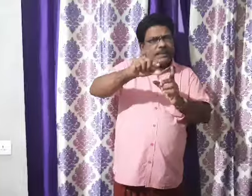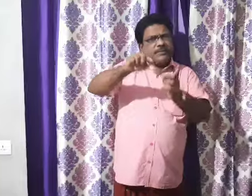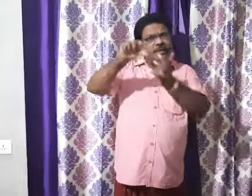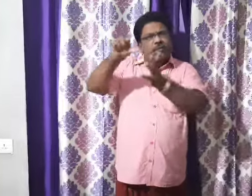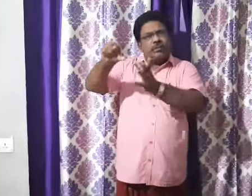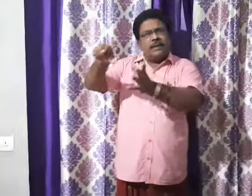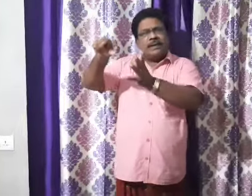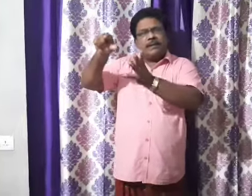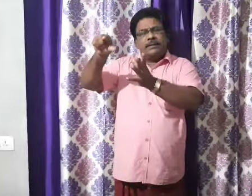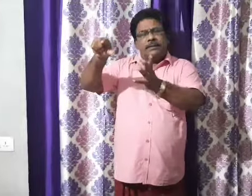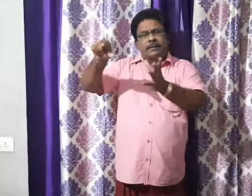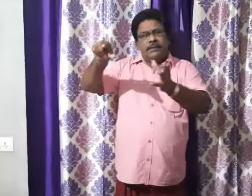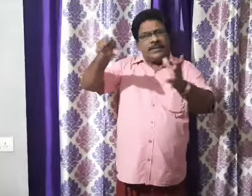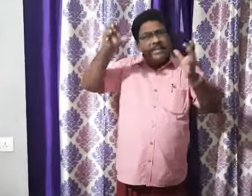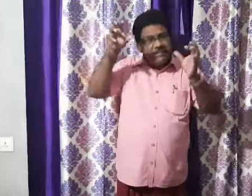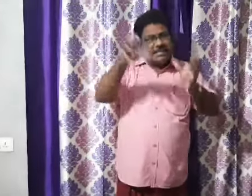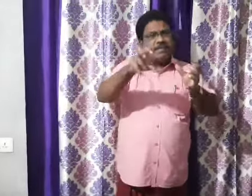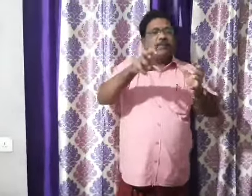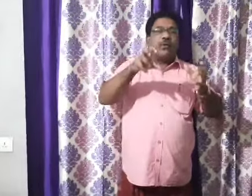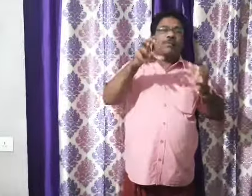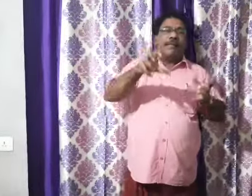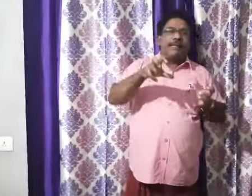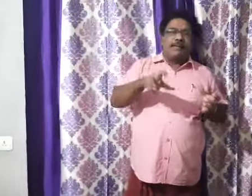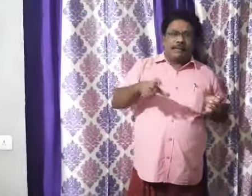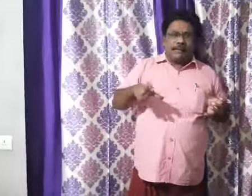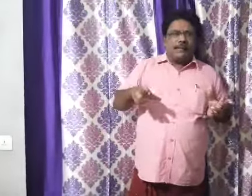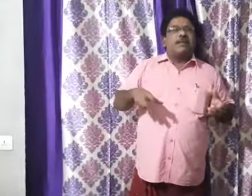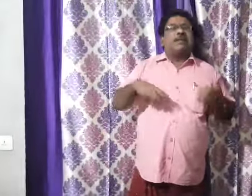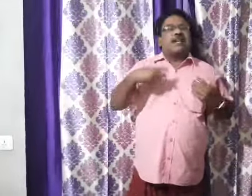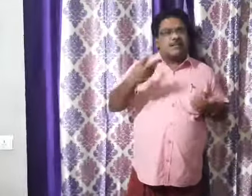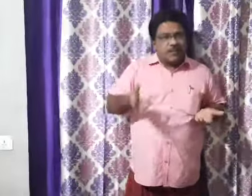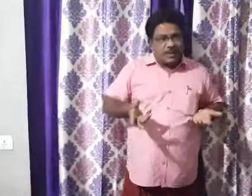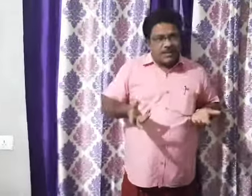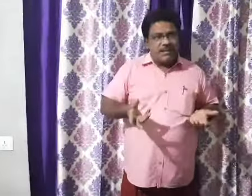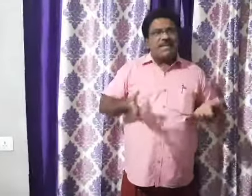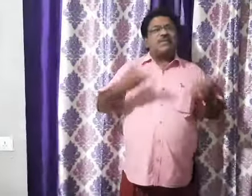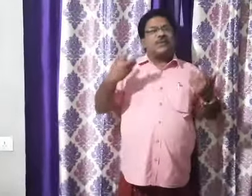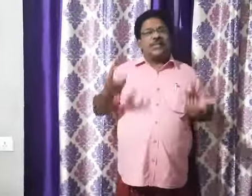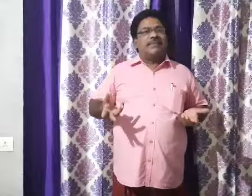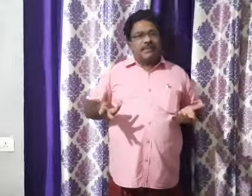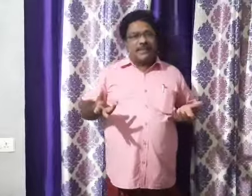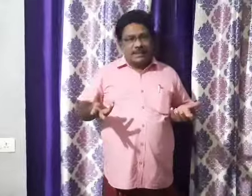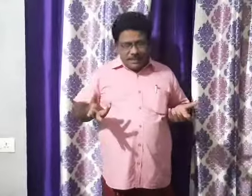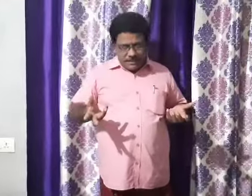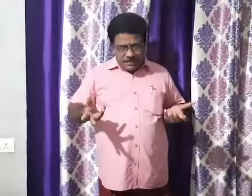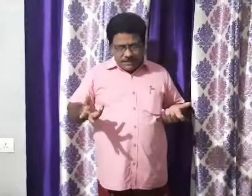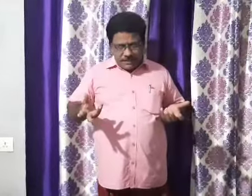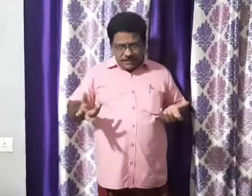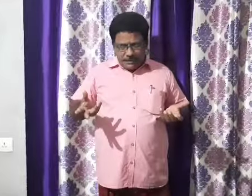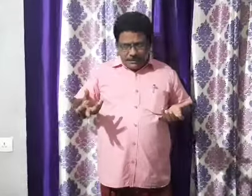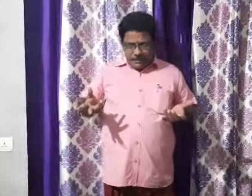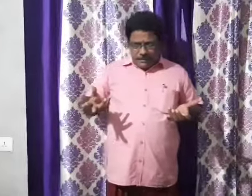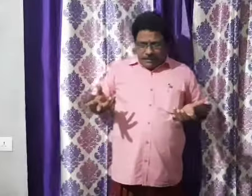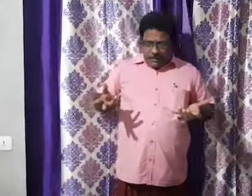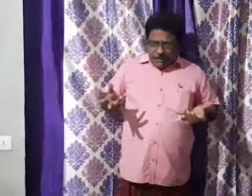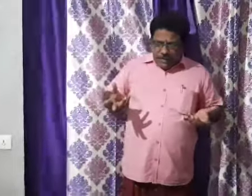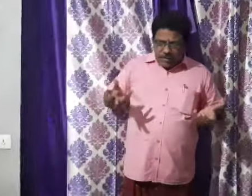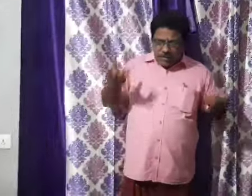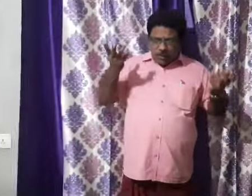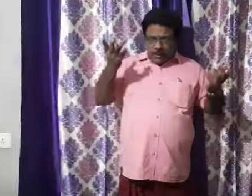if the government invest more money in transportation and storage facilities, it would